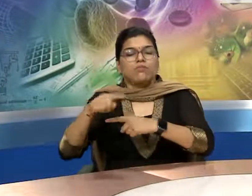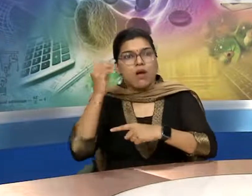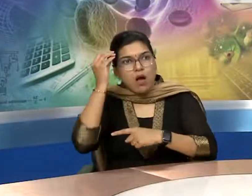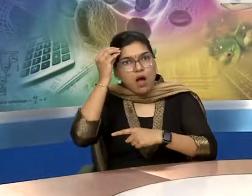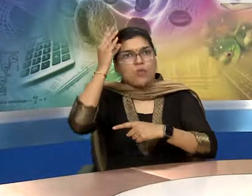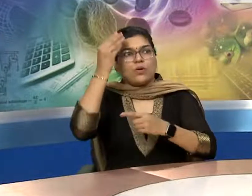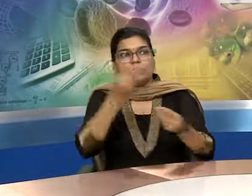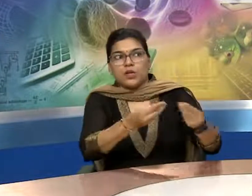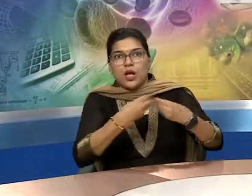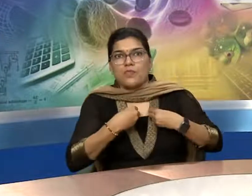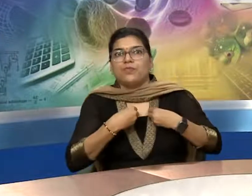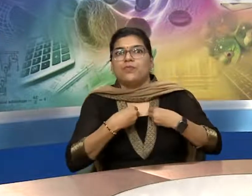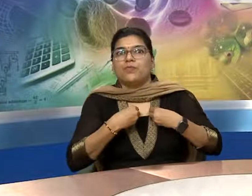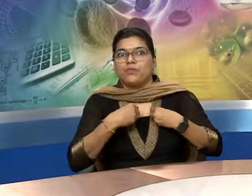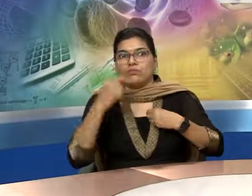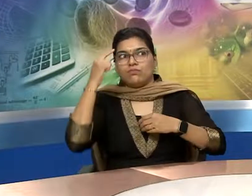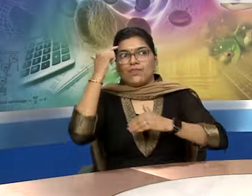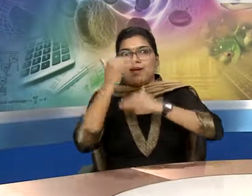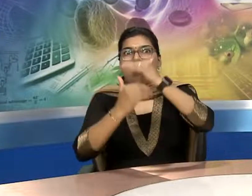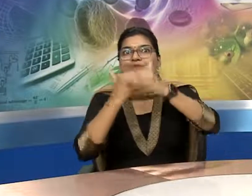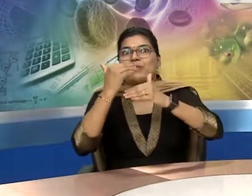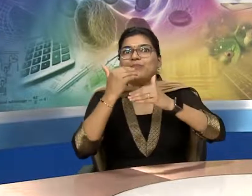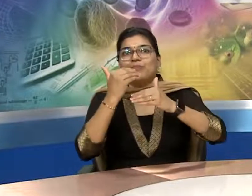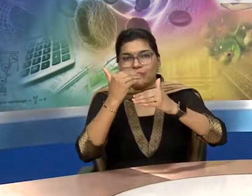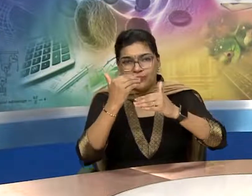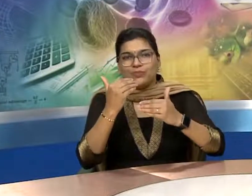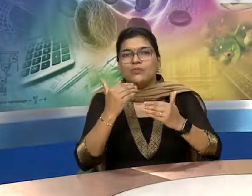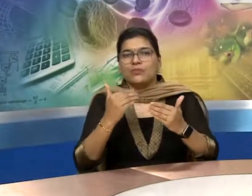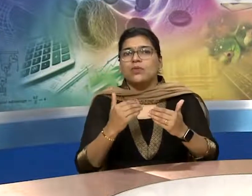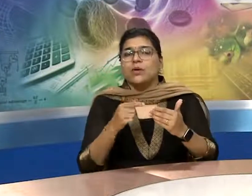aware of the thinking of others.